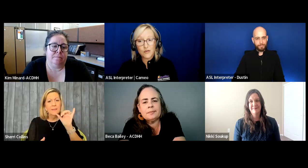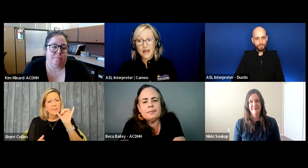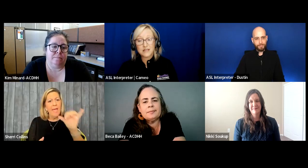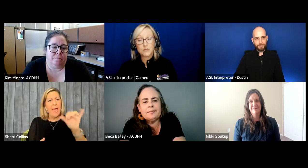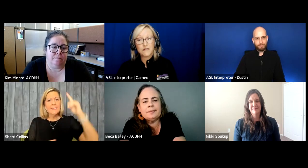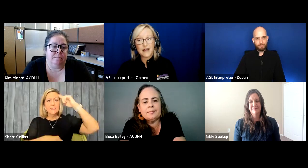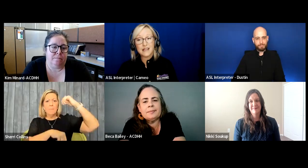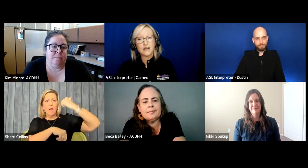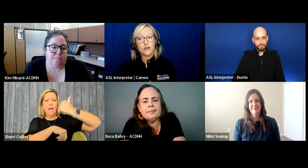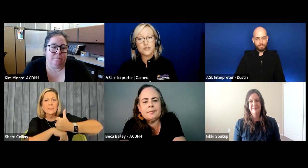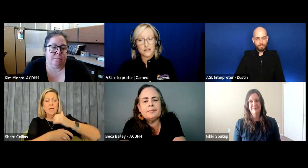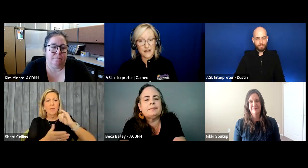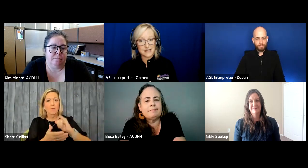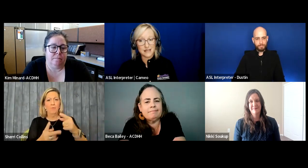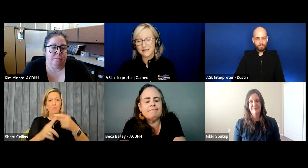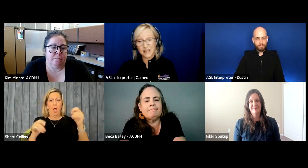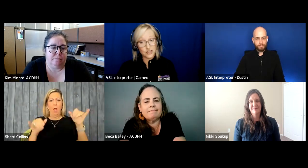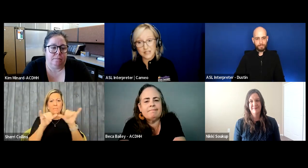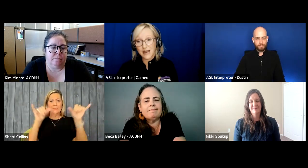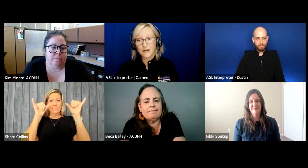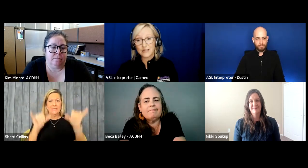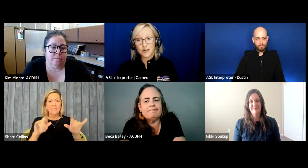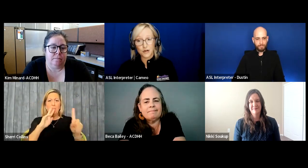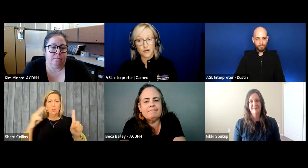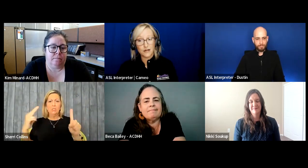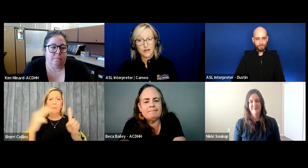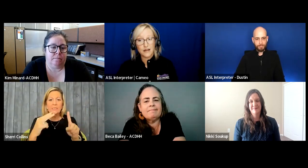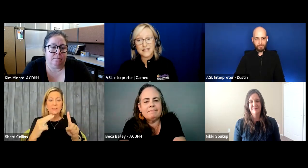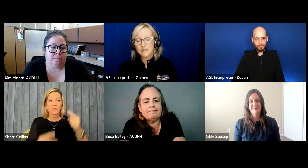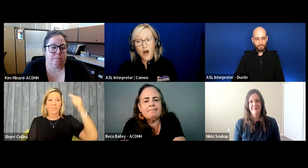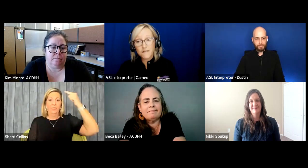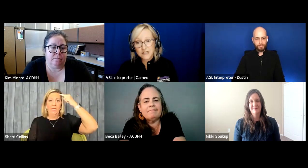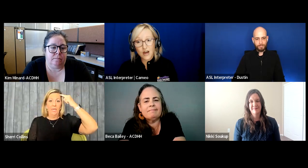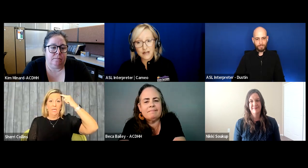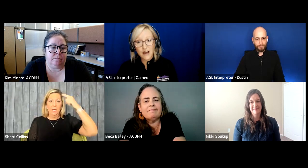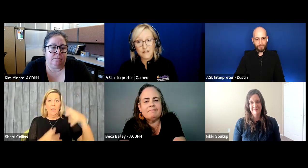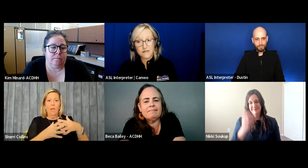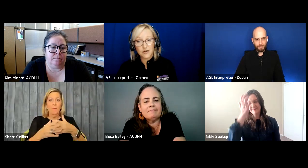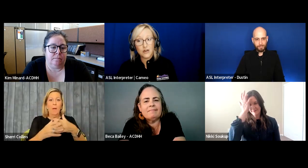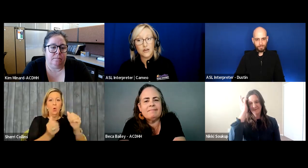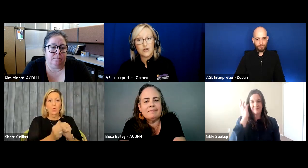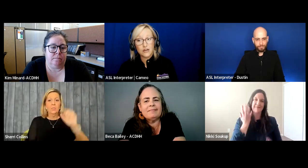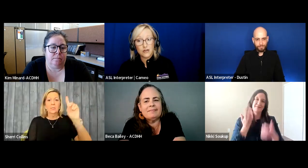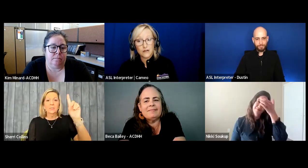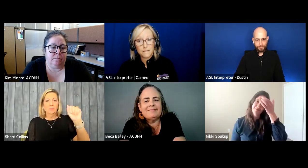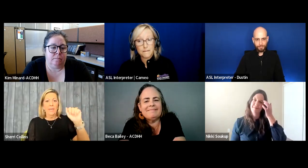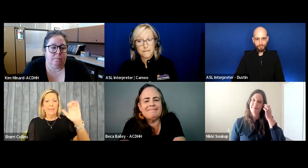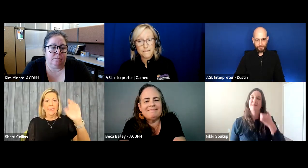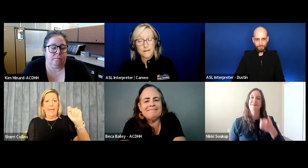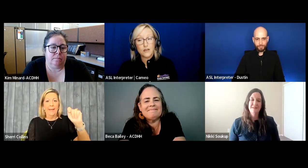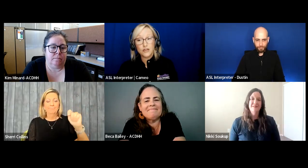to know that providing the illusion of access, like just hiring an interpreter, is often not enough.